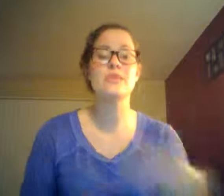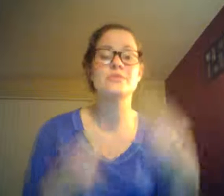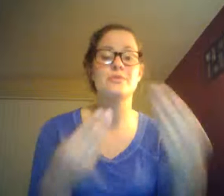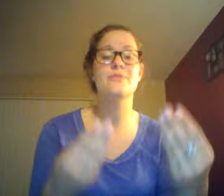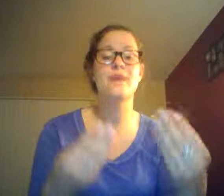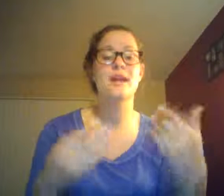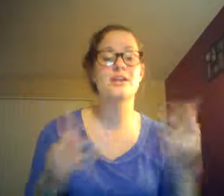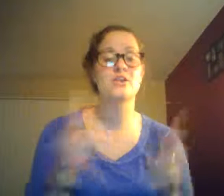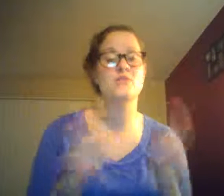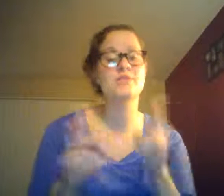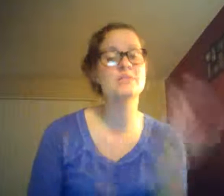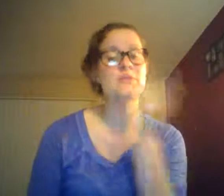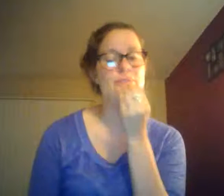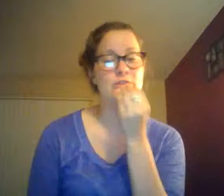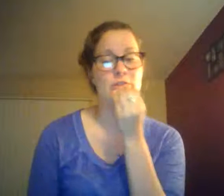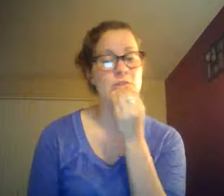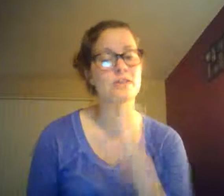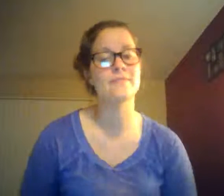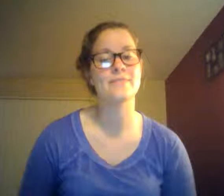Estuaries provide humans with food,